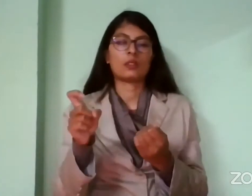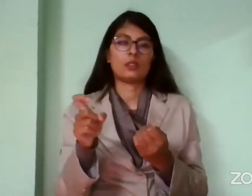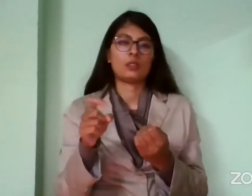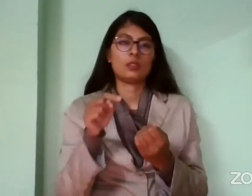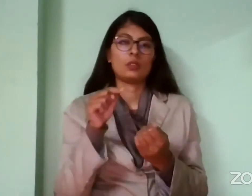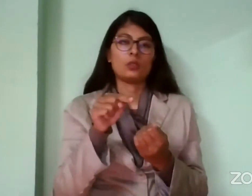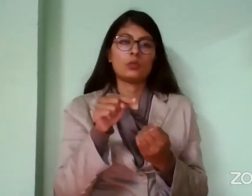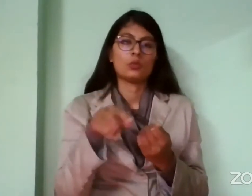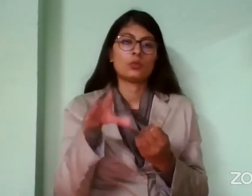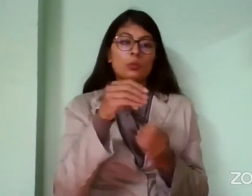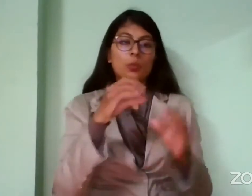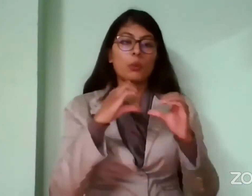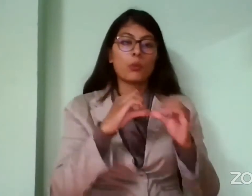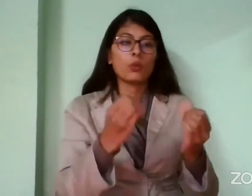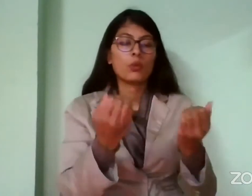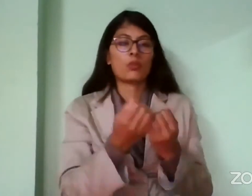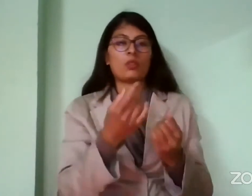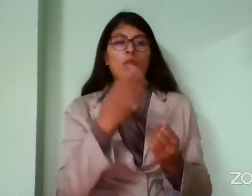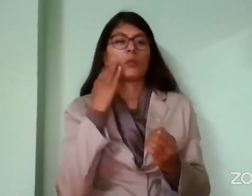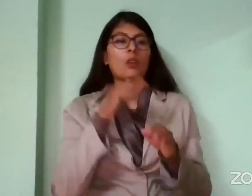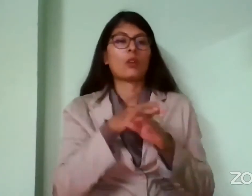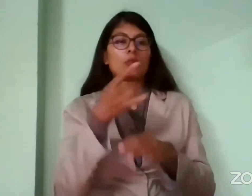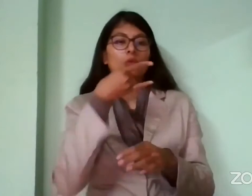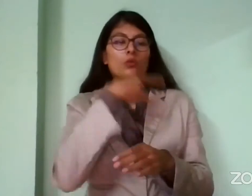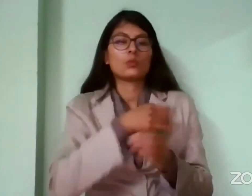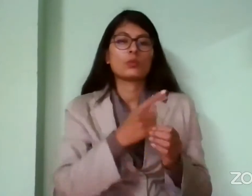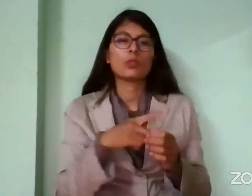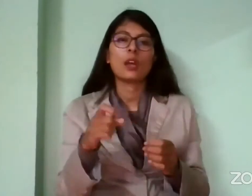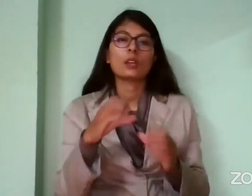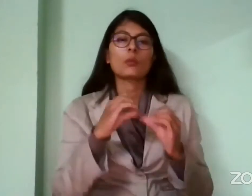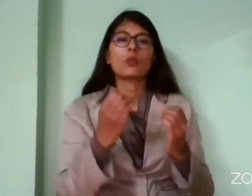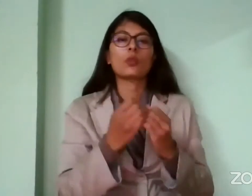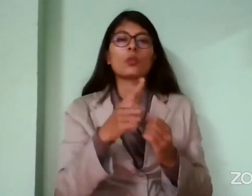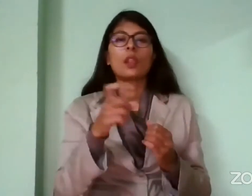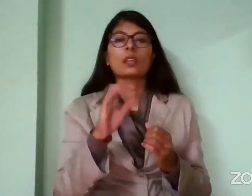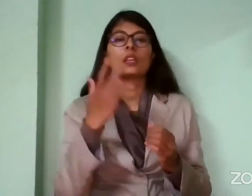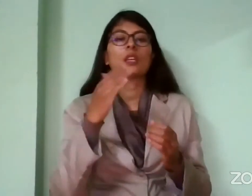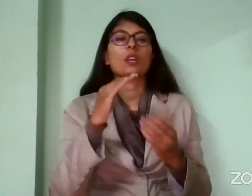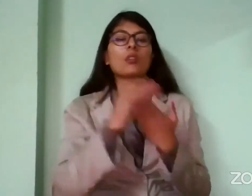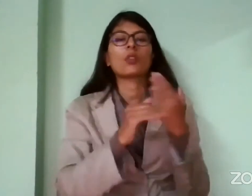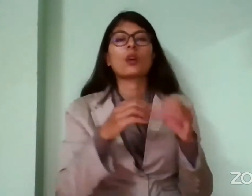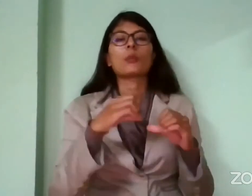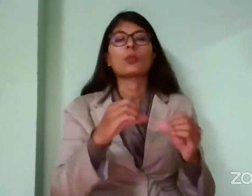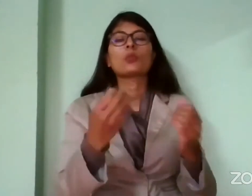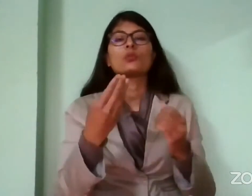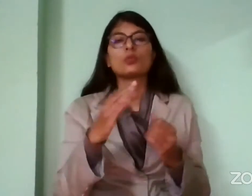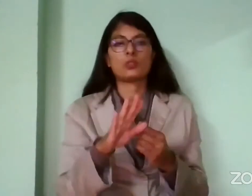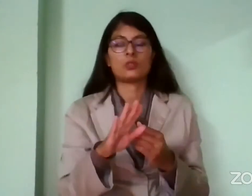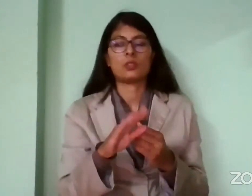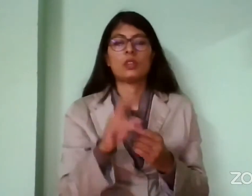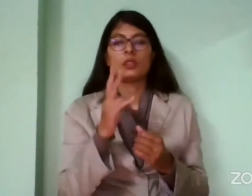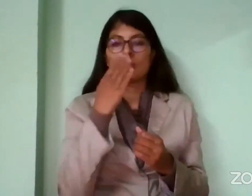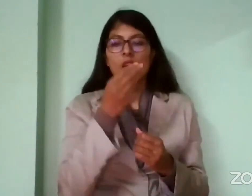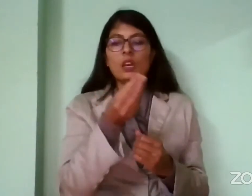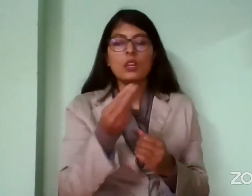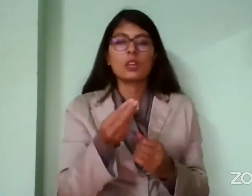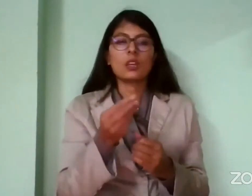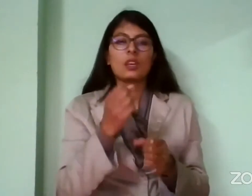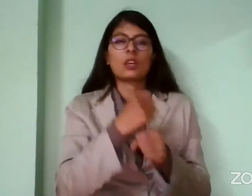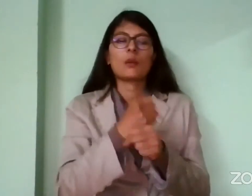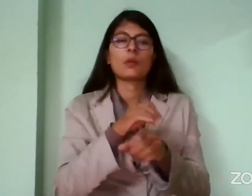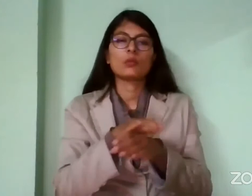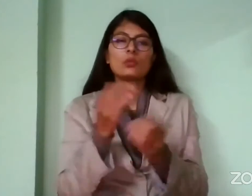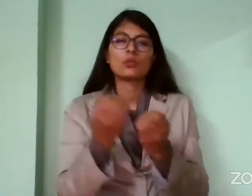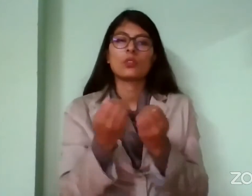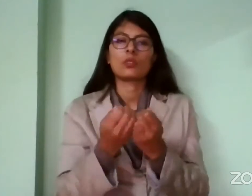position is being used for the benefit of all women? So I think there is a little bit more work that needs to be done on these two